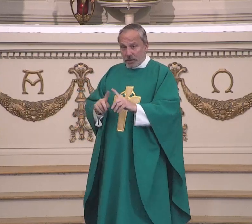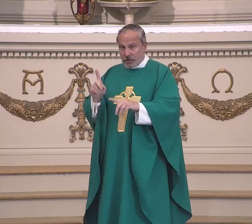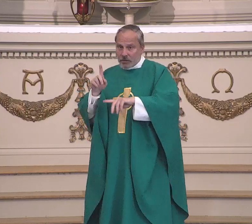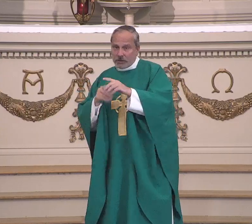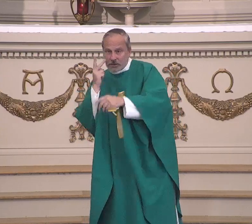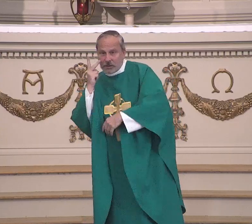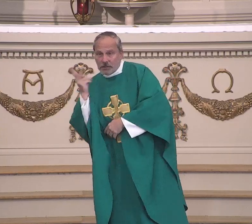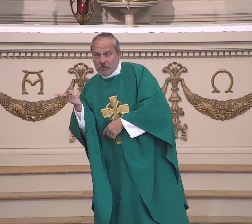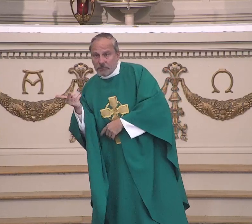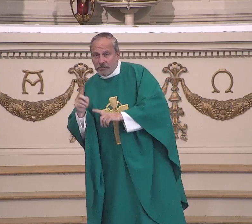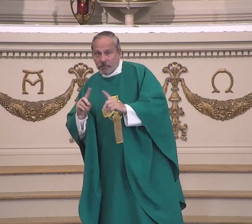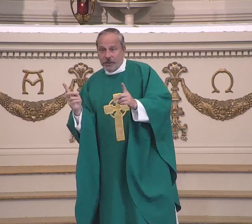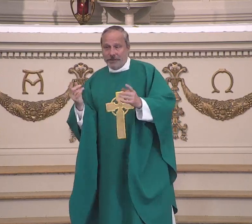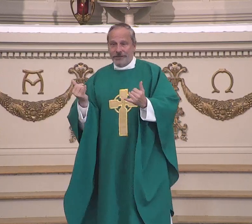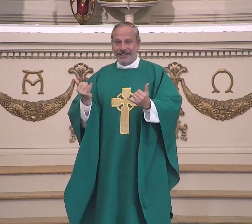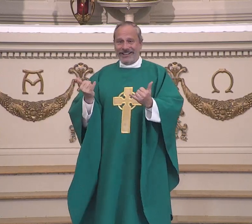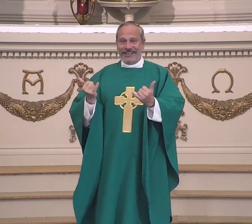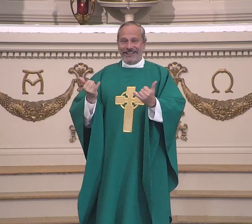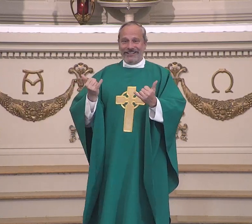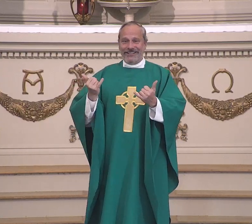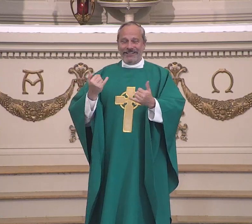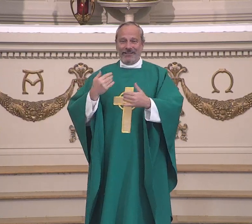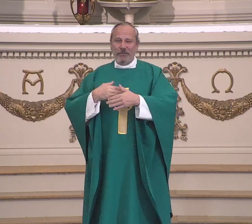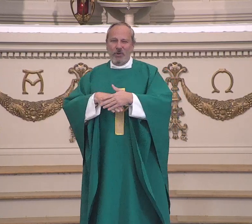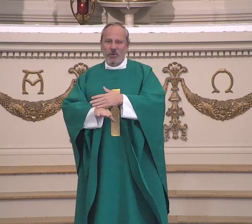who was born.